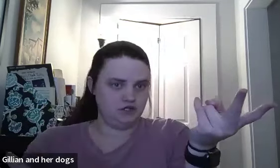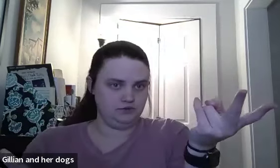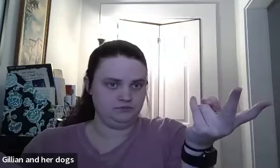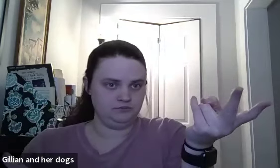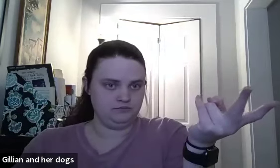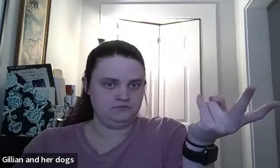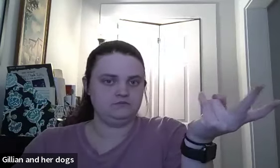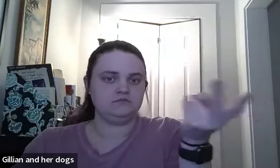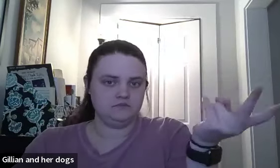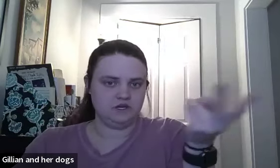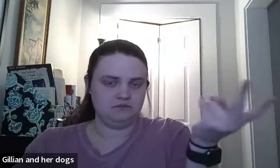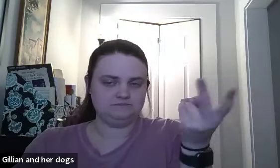you. Okay.